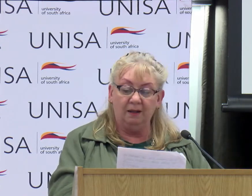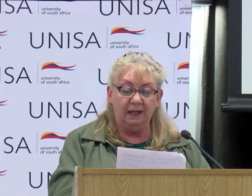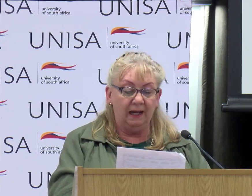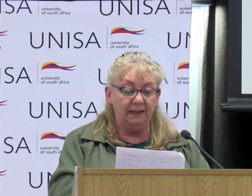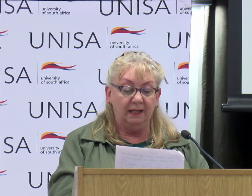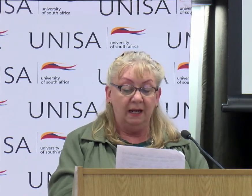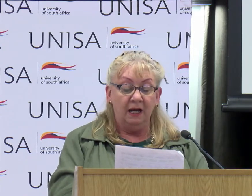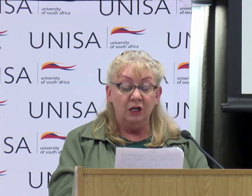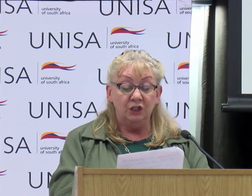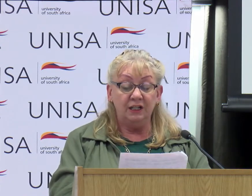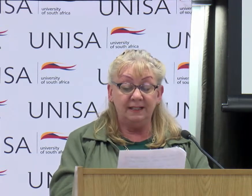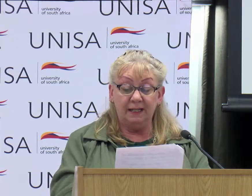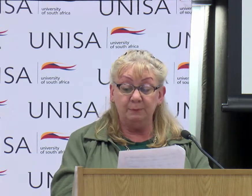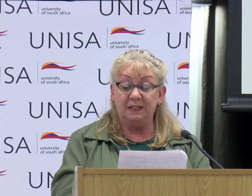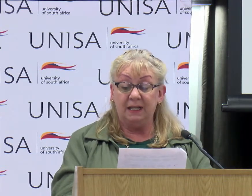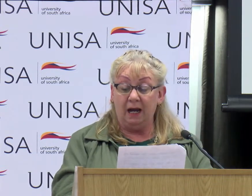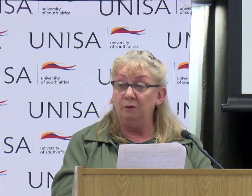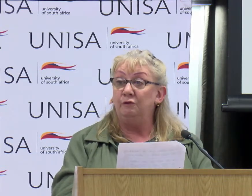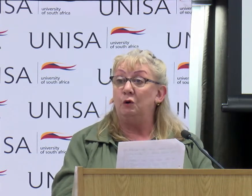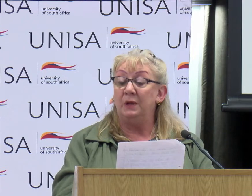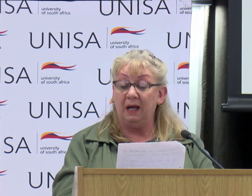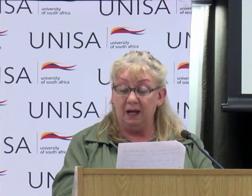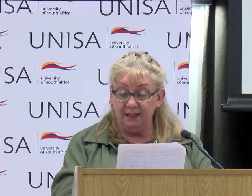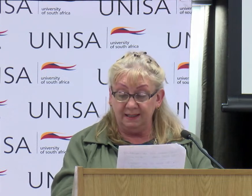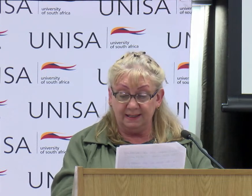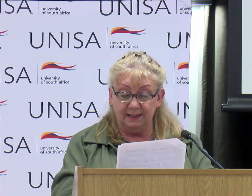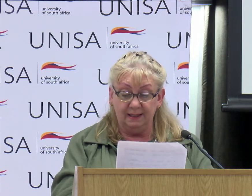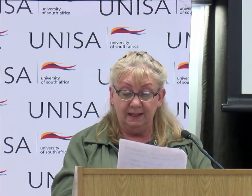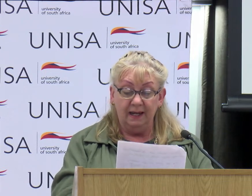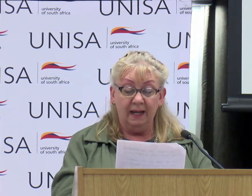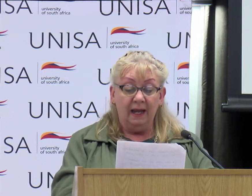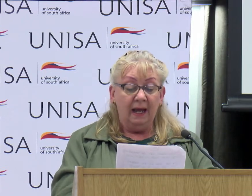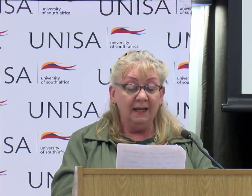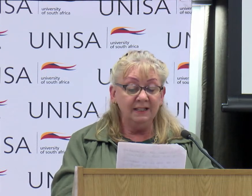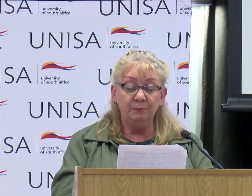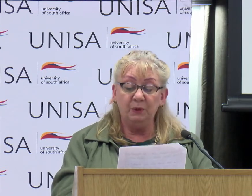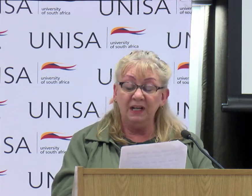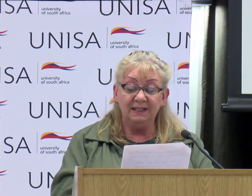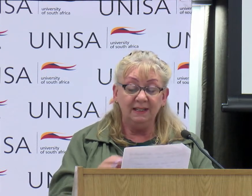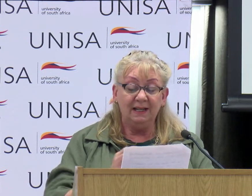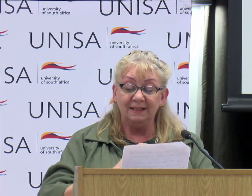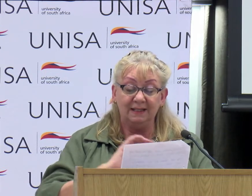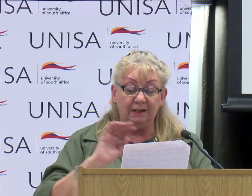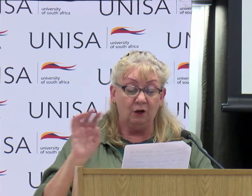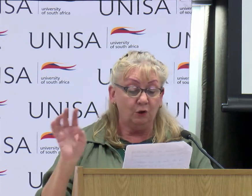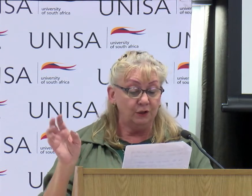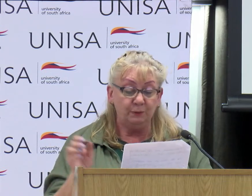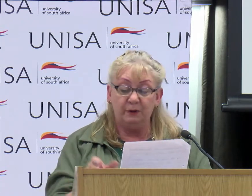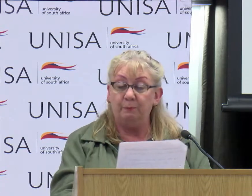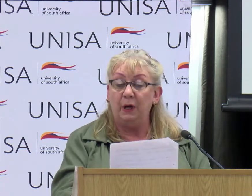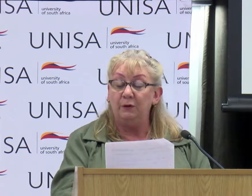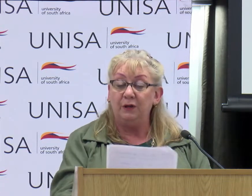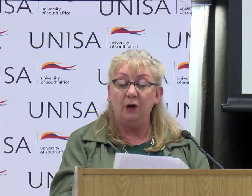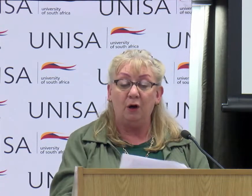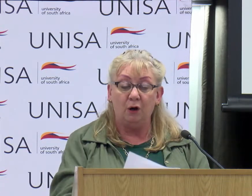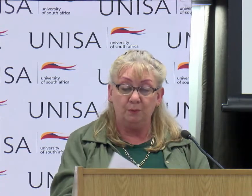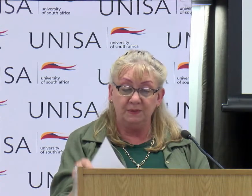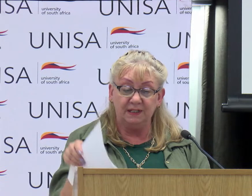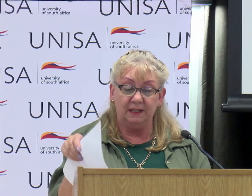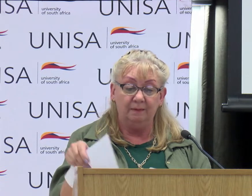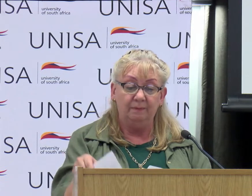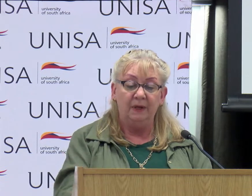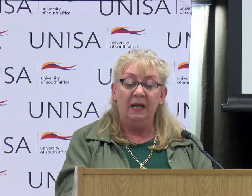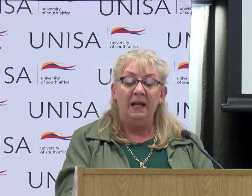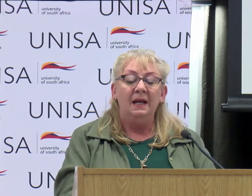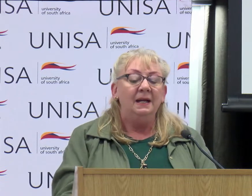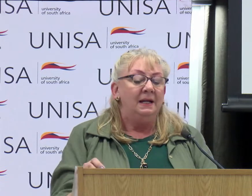twee hande uit. She steps down from the heights and spreads the dusty karos with both her